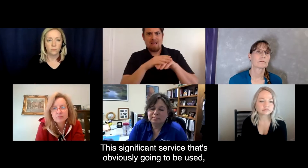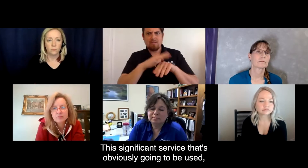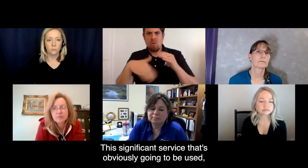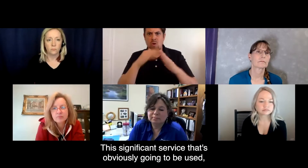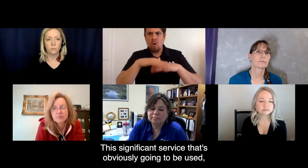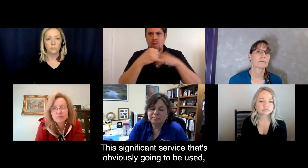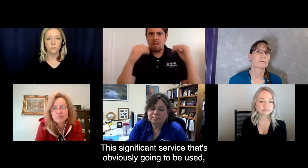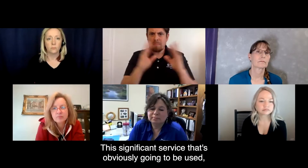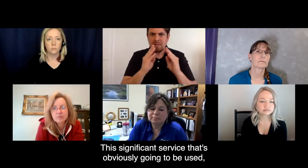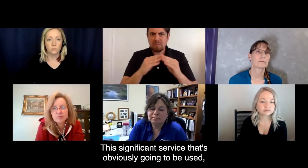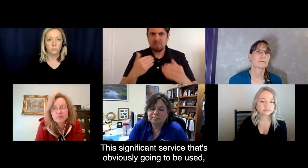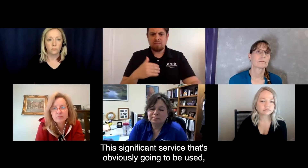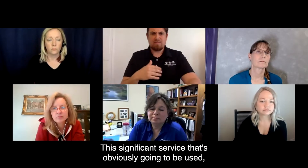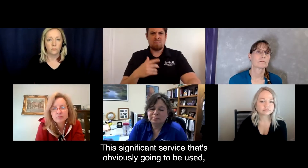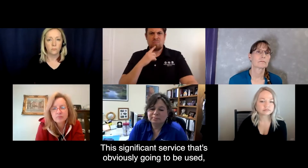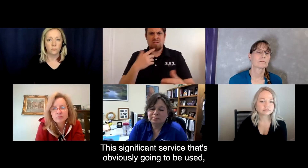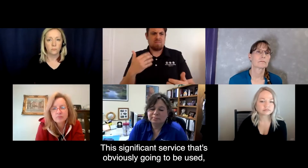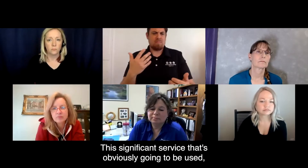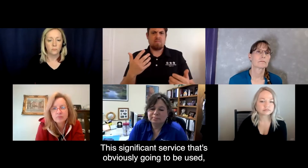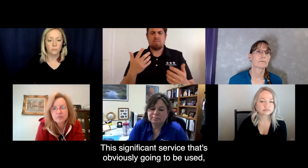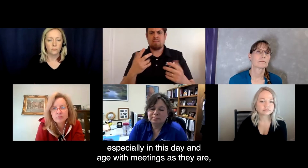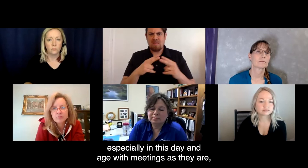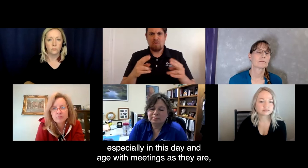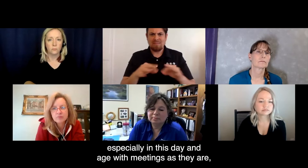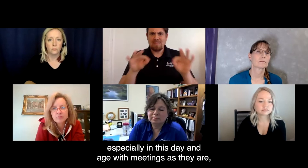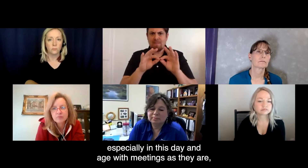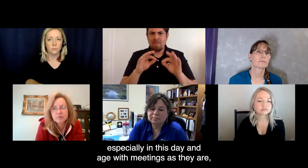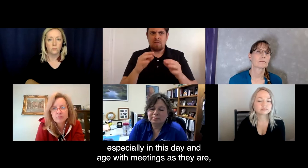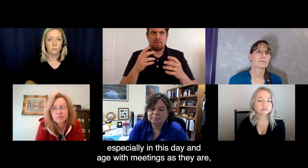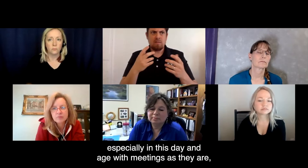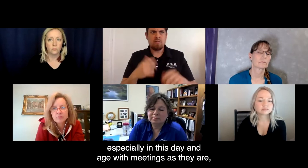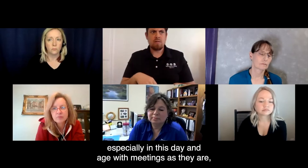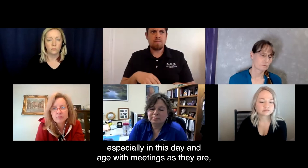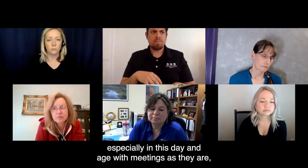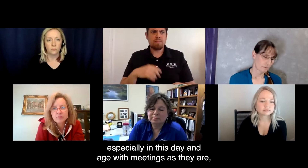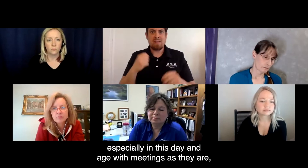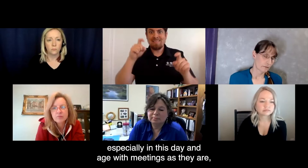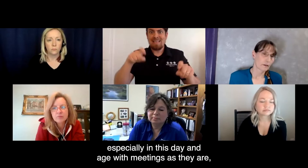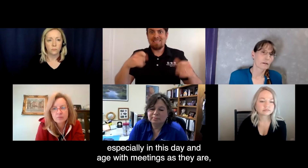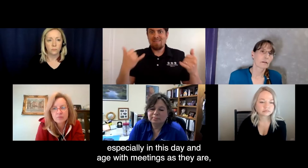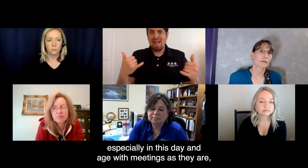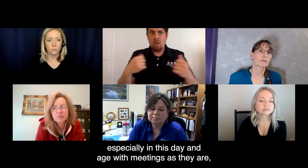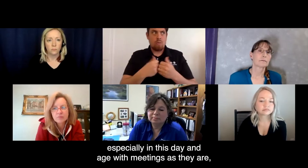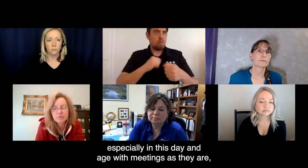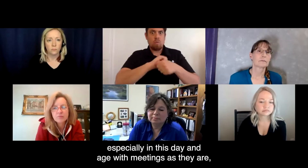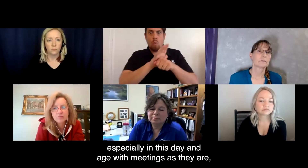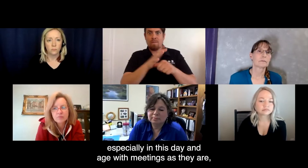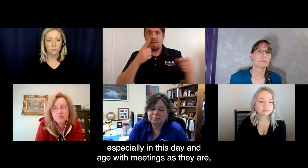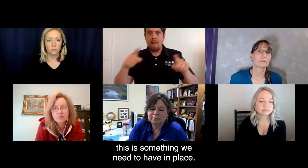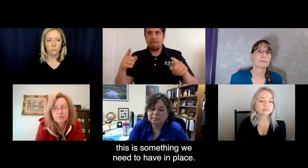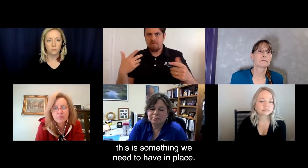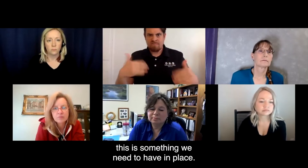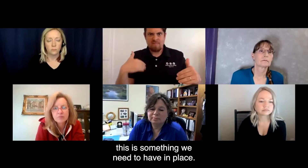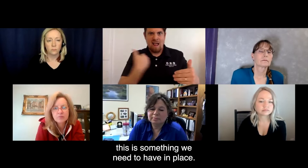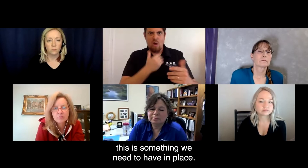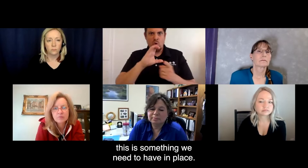this significant service that's obviously going to be used, especially in this day and age with meetings as they are,